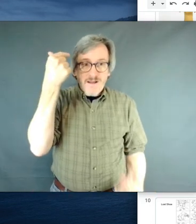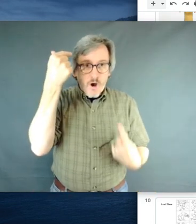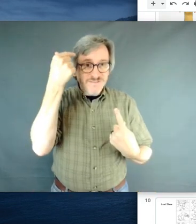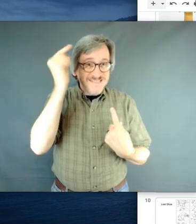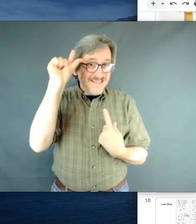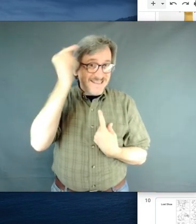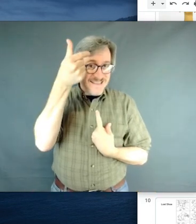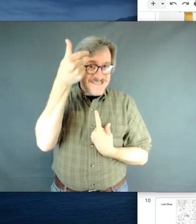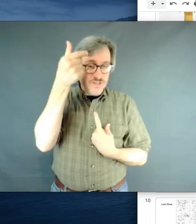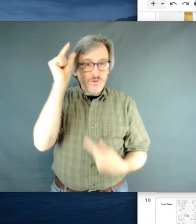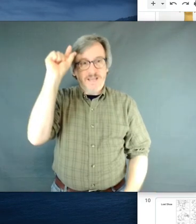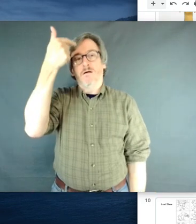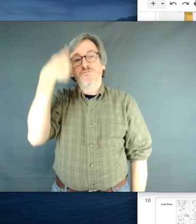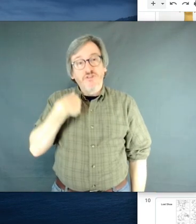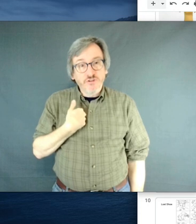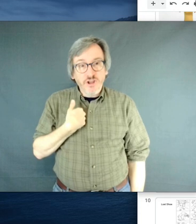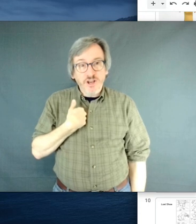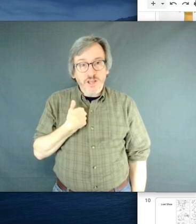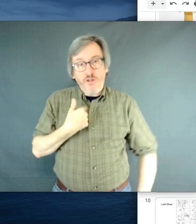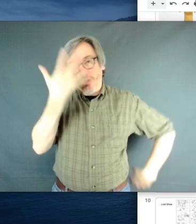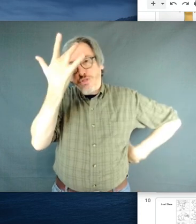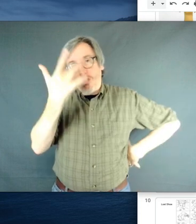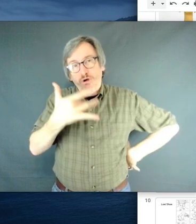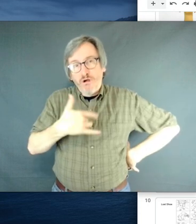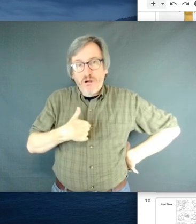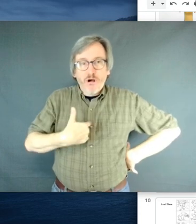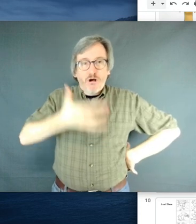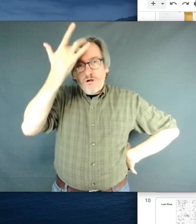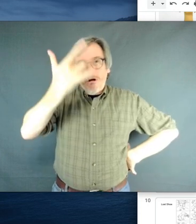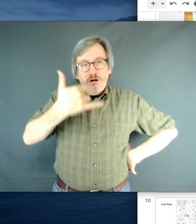I often see this too, like, oh, I'm such an idiot.